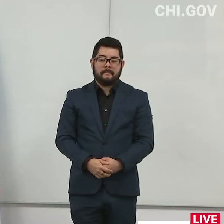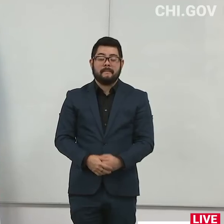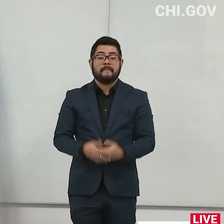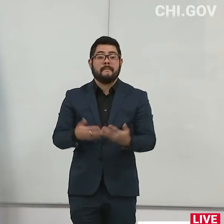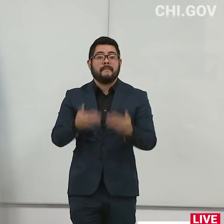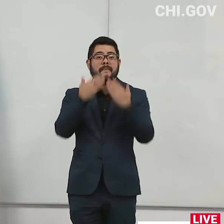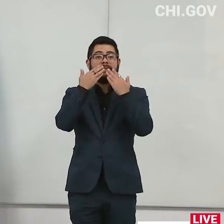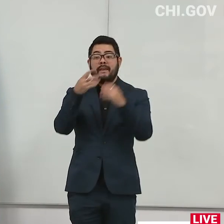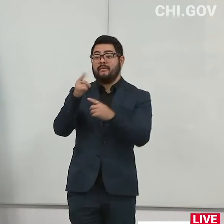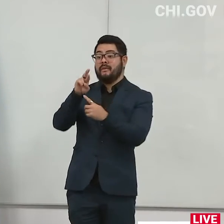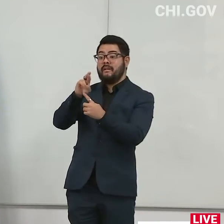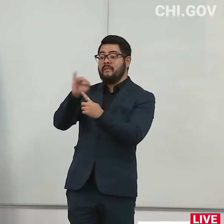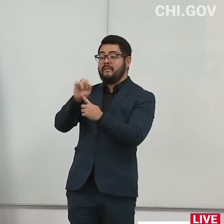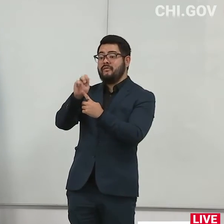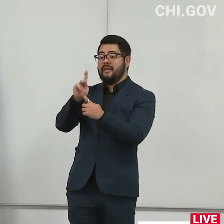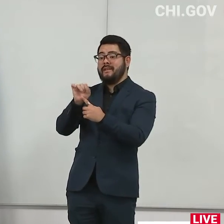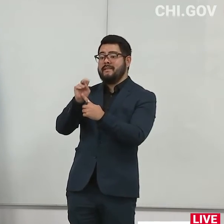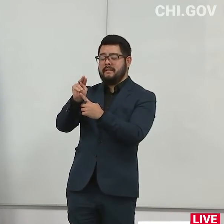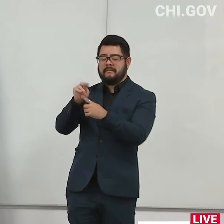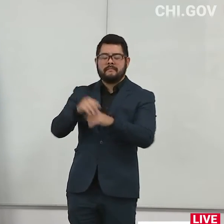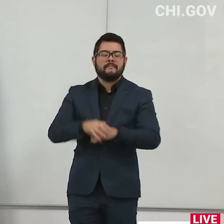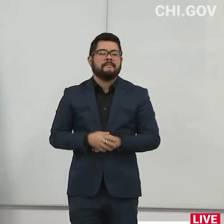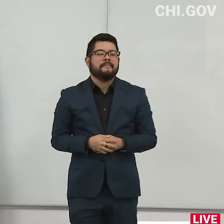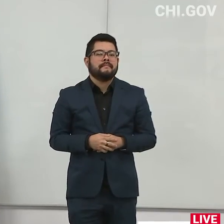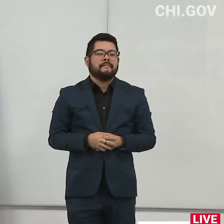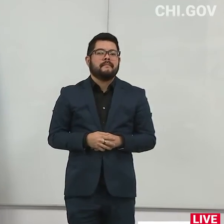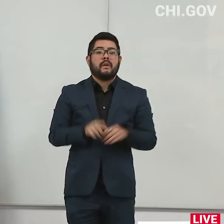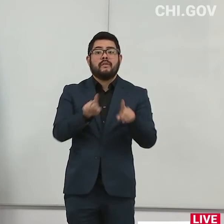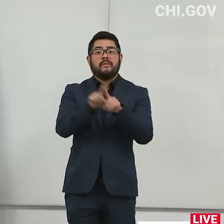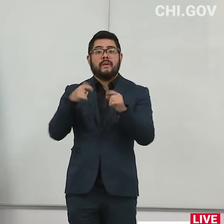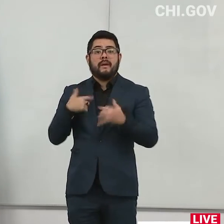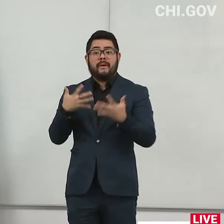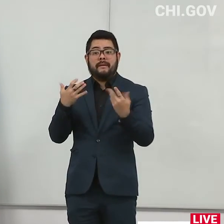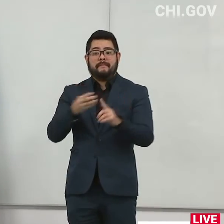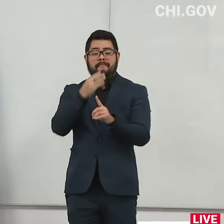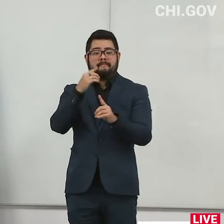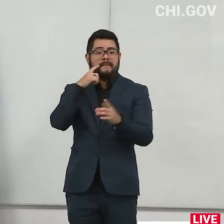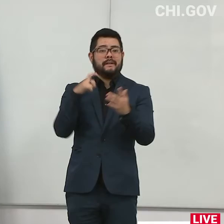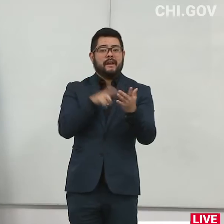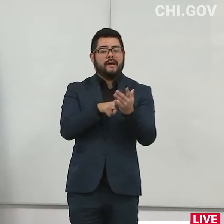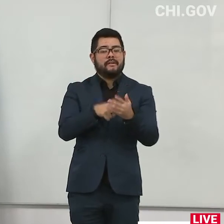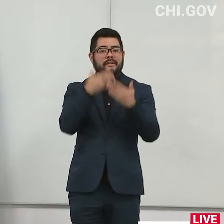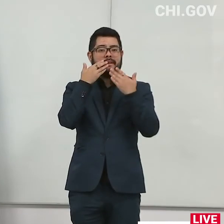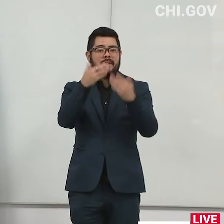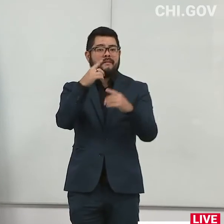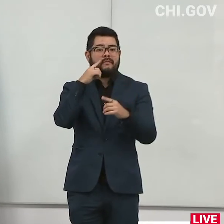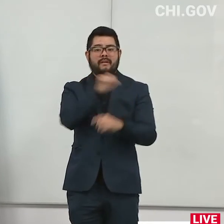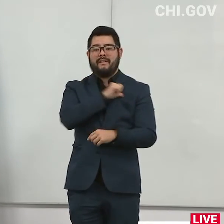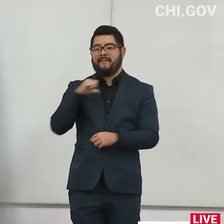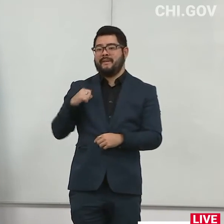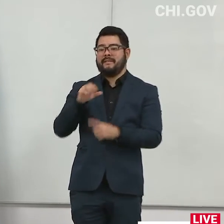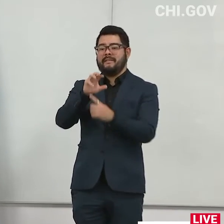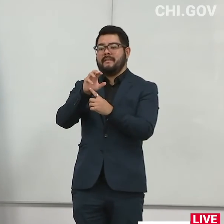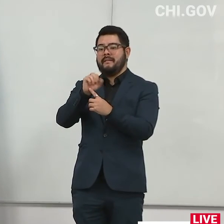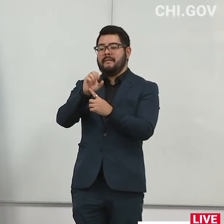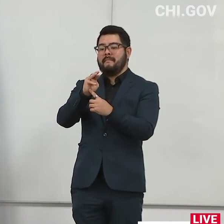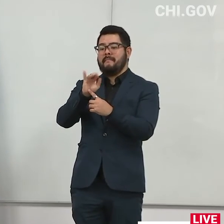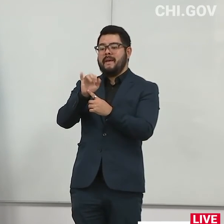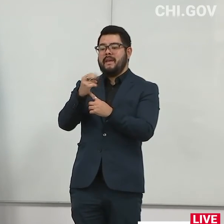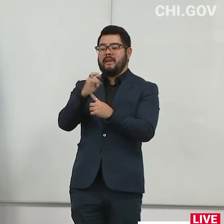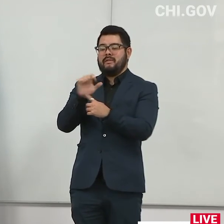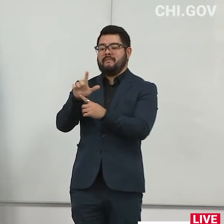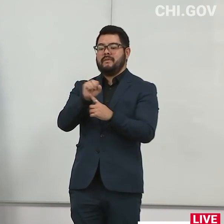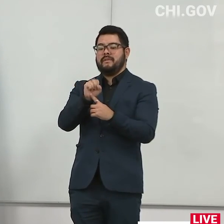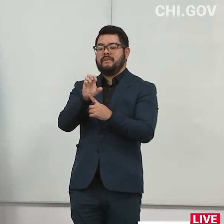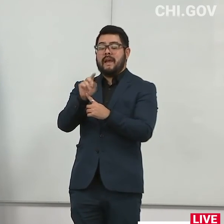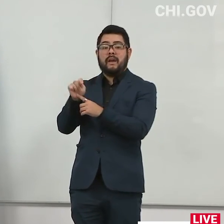Thank you, Dr. Jackson. And I also want to acknowledge and thank Alderman Michael Scott, who is the chair of the City Council